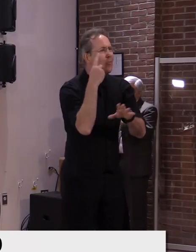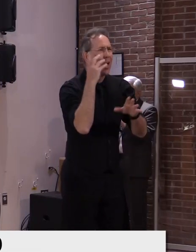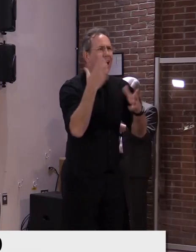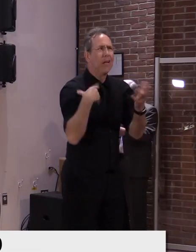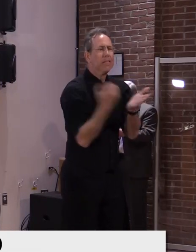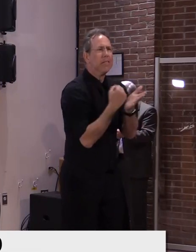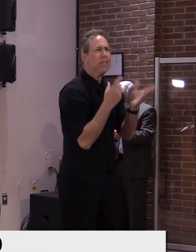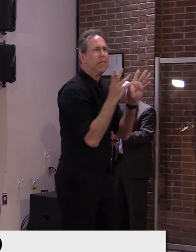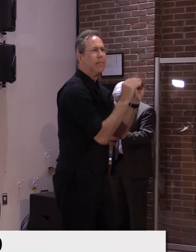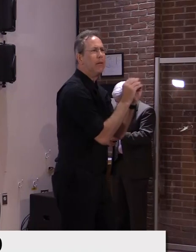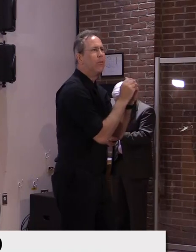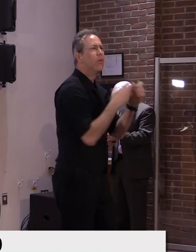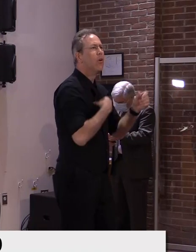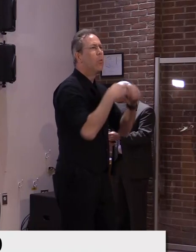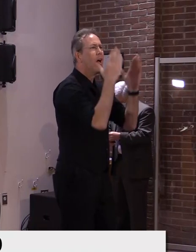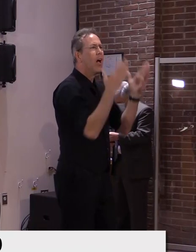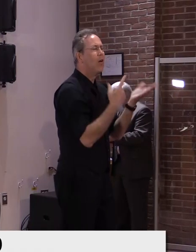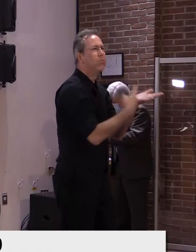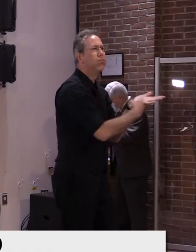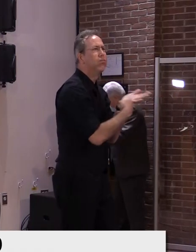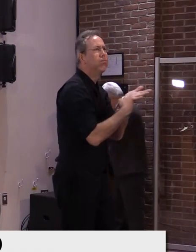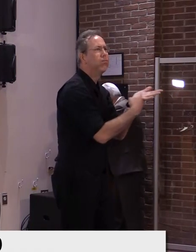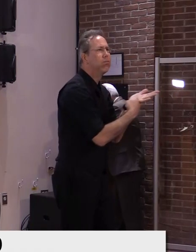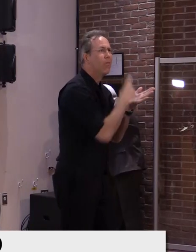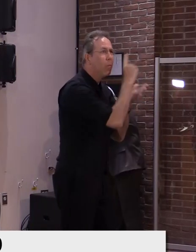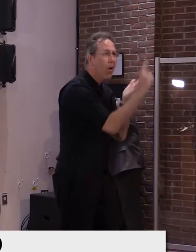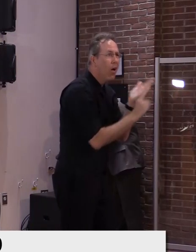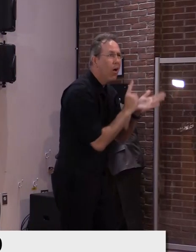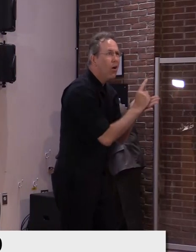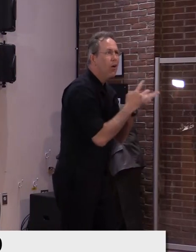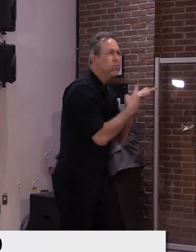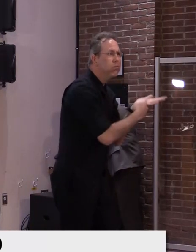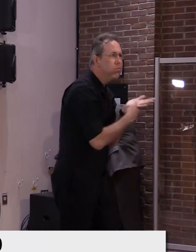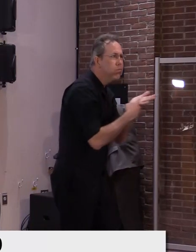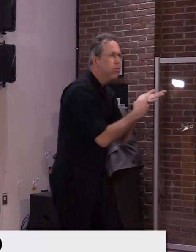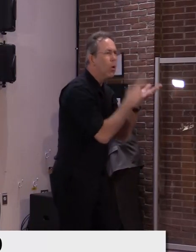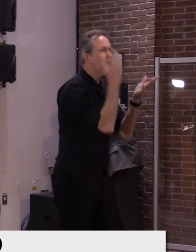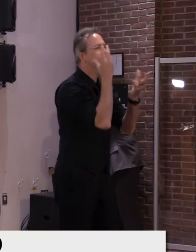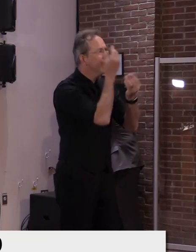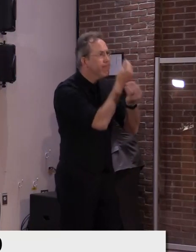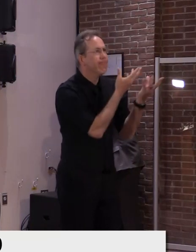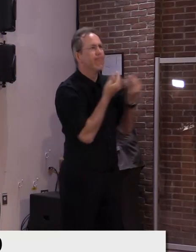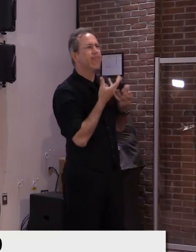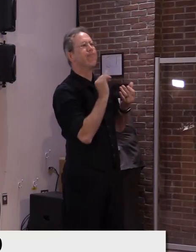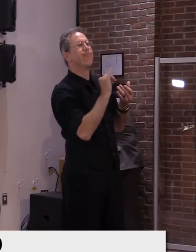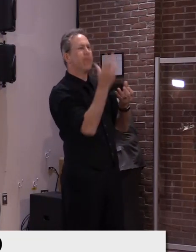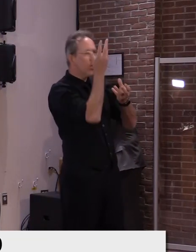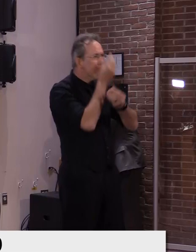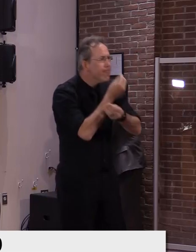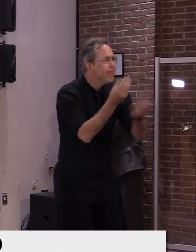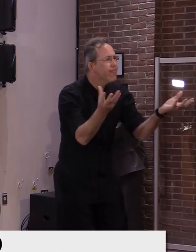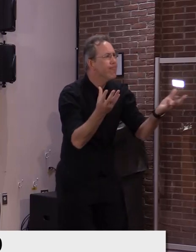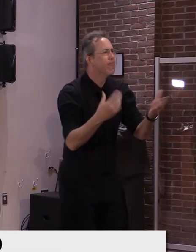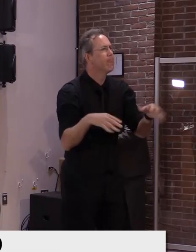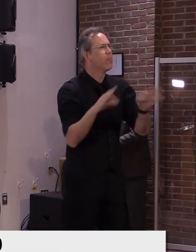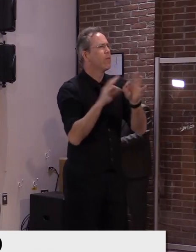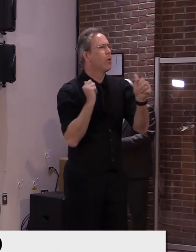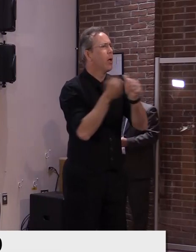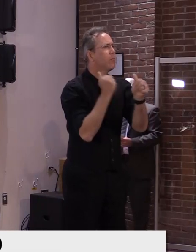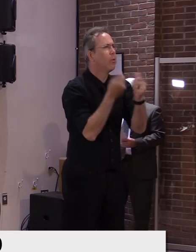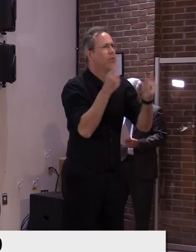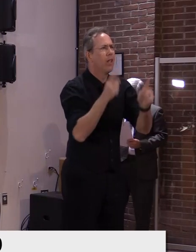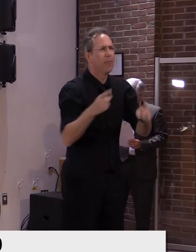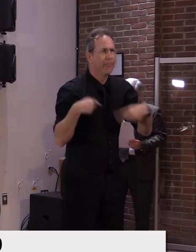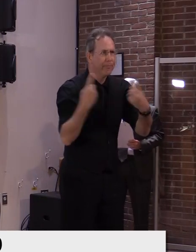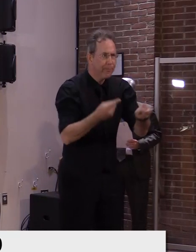by 1 hour so that we could get you the most up-to-date and factual information possible. And I wanted